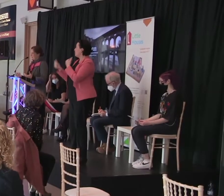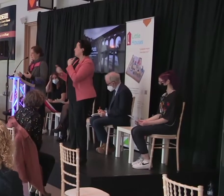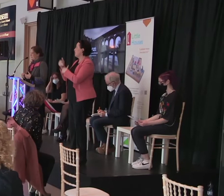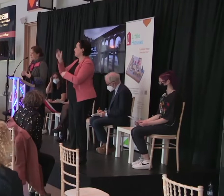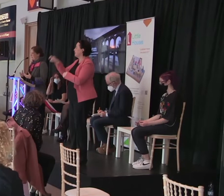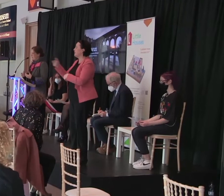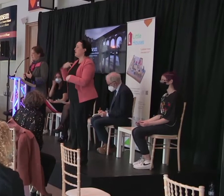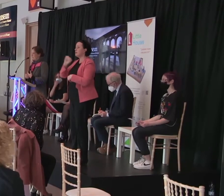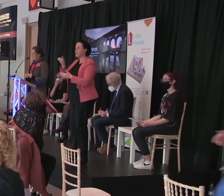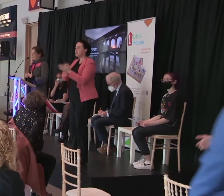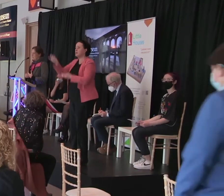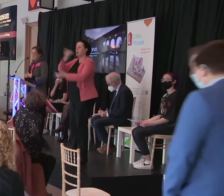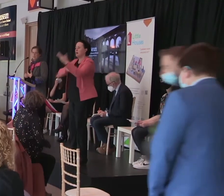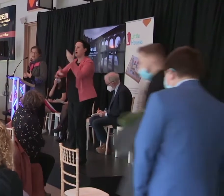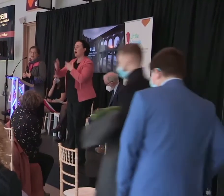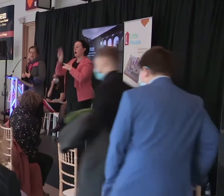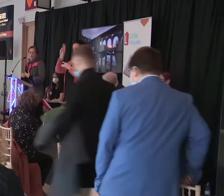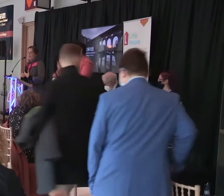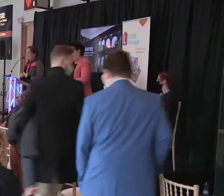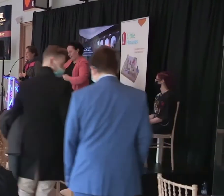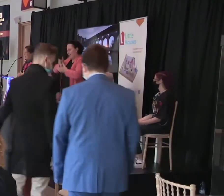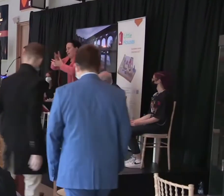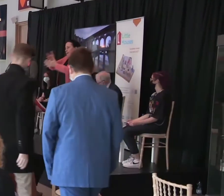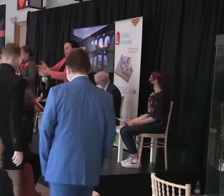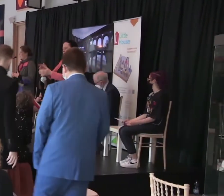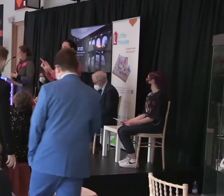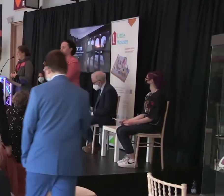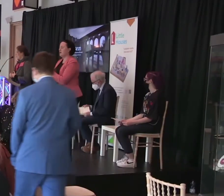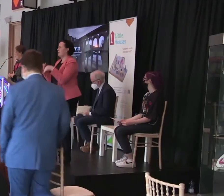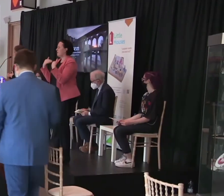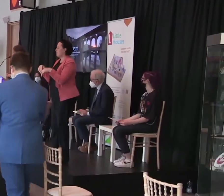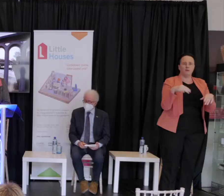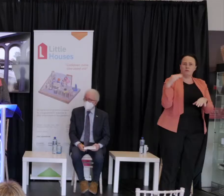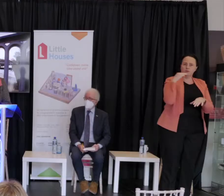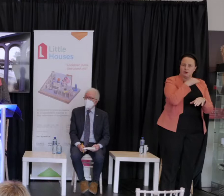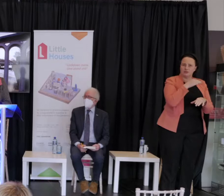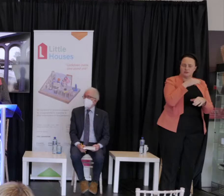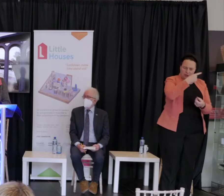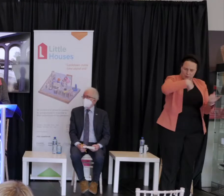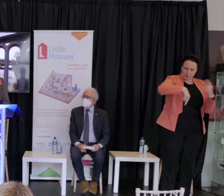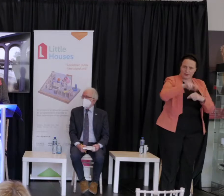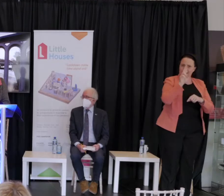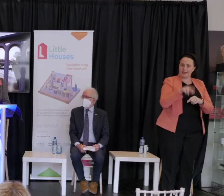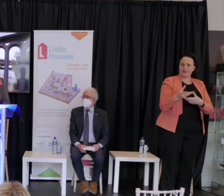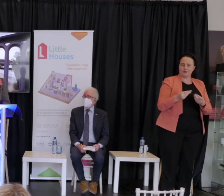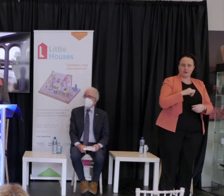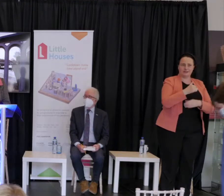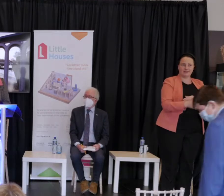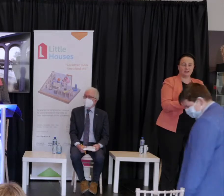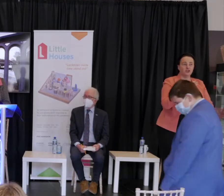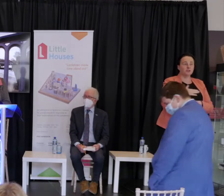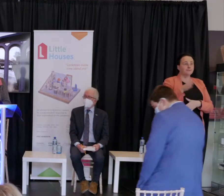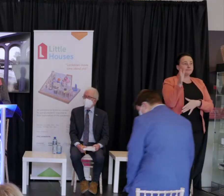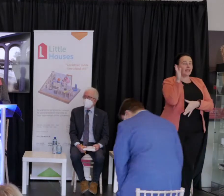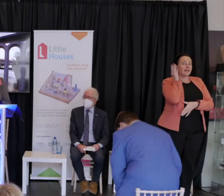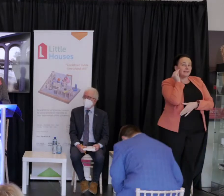their story and to tell their experience. And I think the most important thing that we can all do really today is listen to